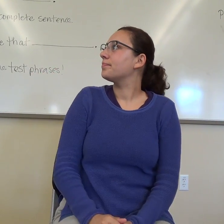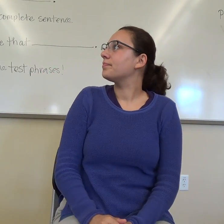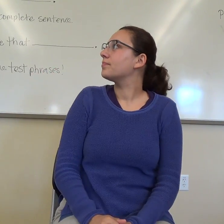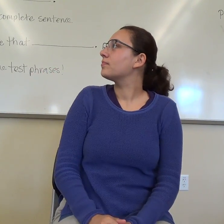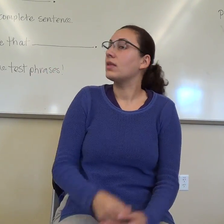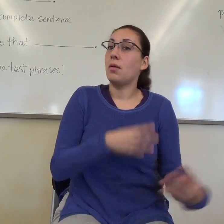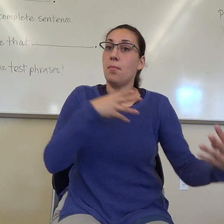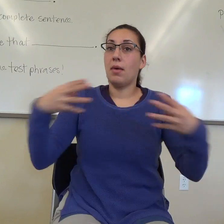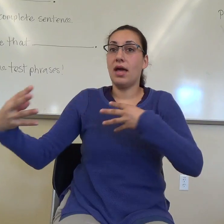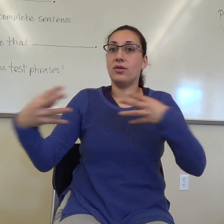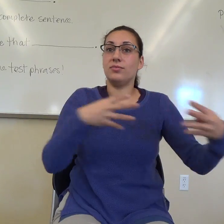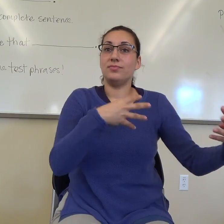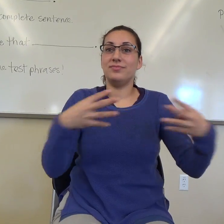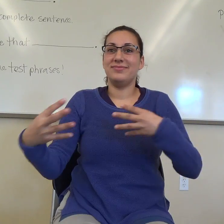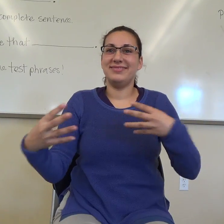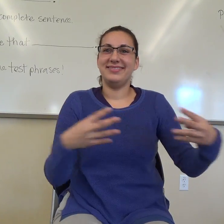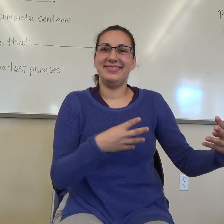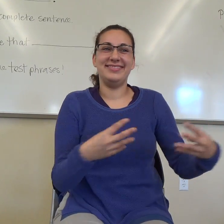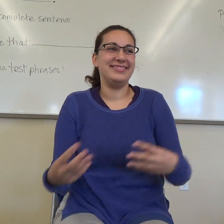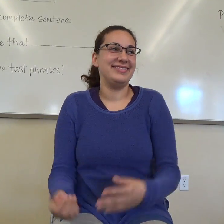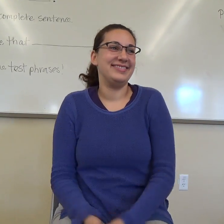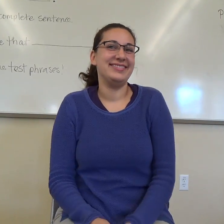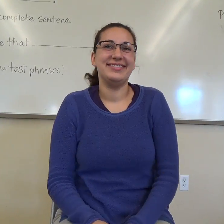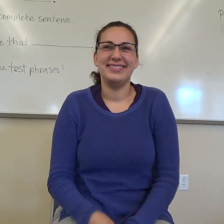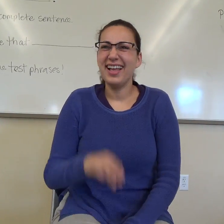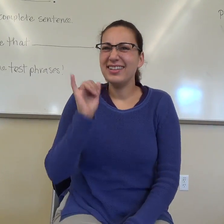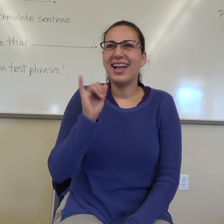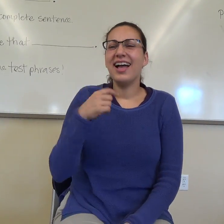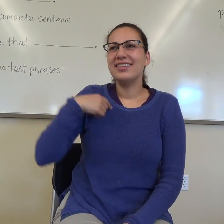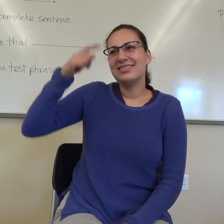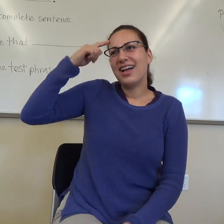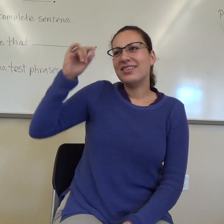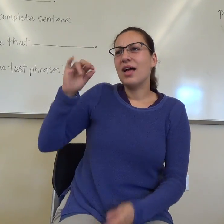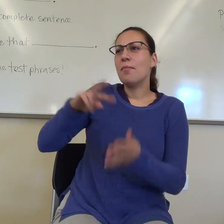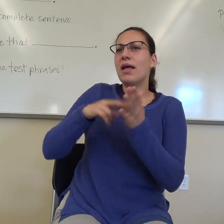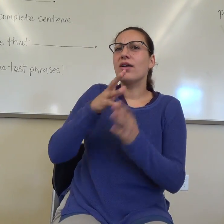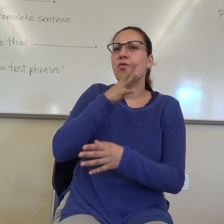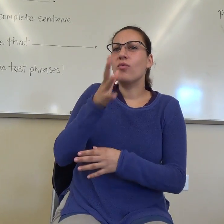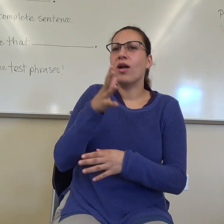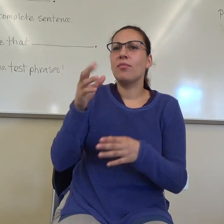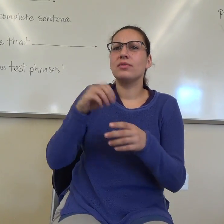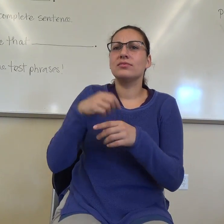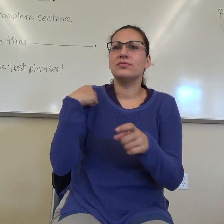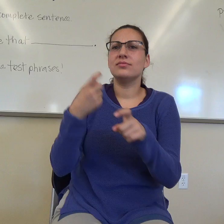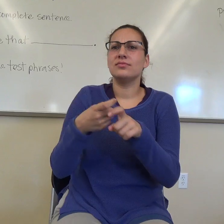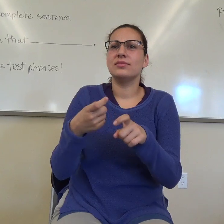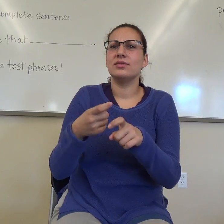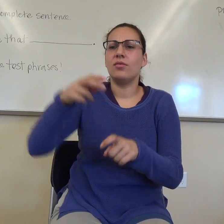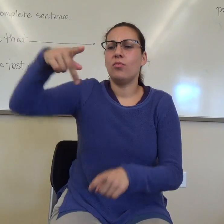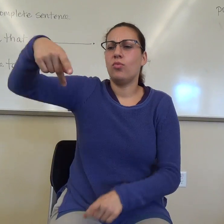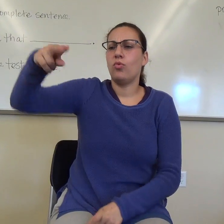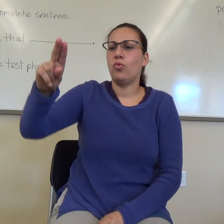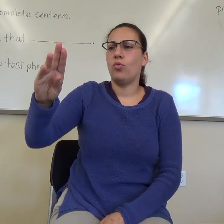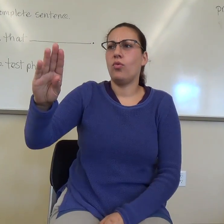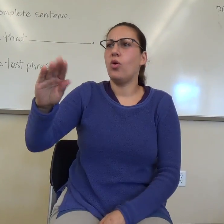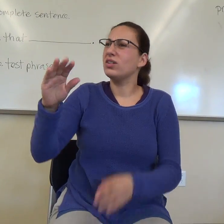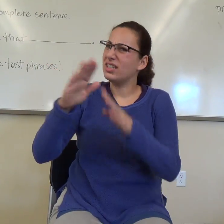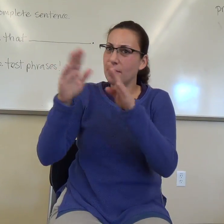Puebla defeat. There's another reference, okay? The story of the Cinco de